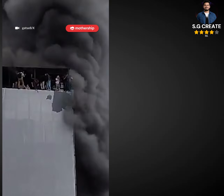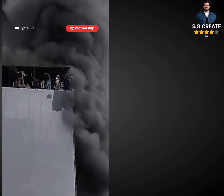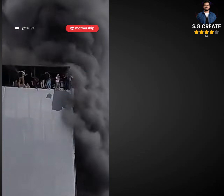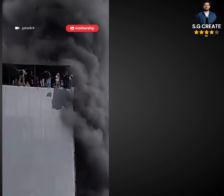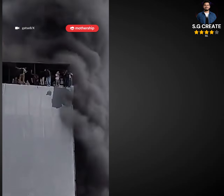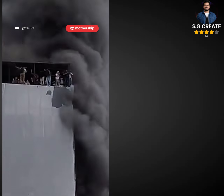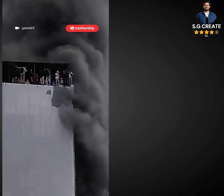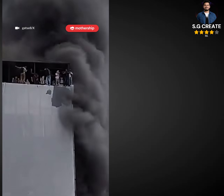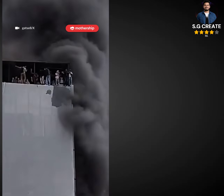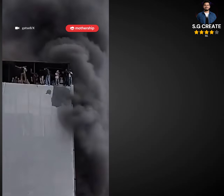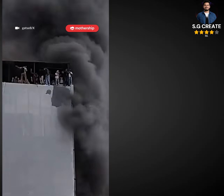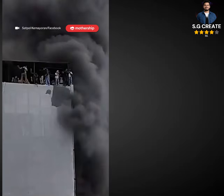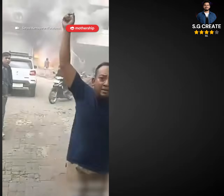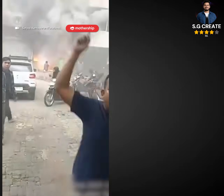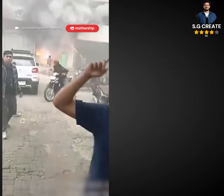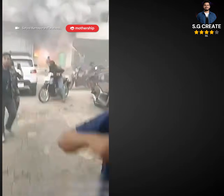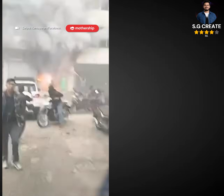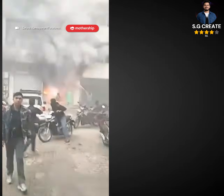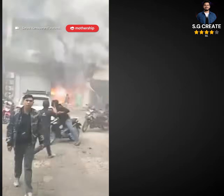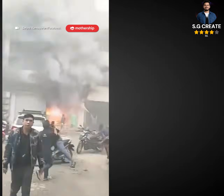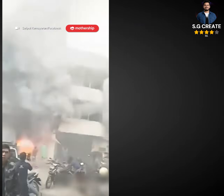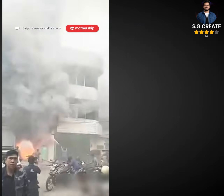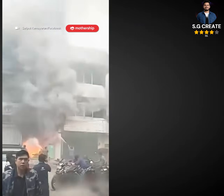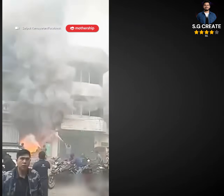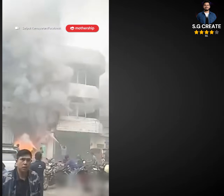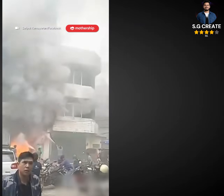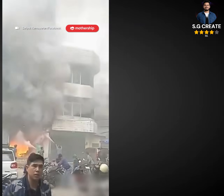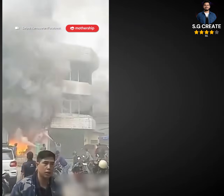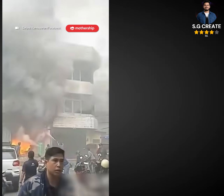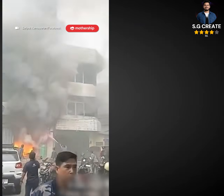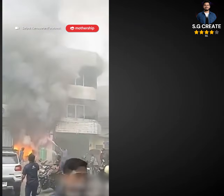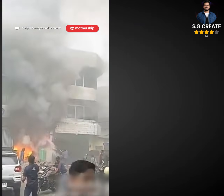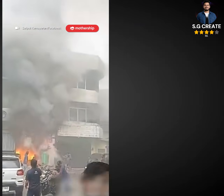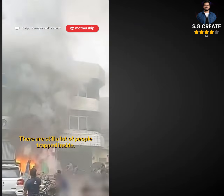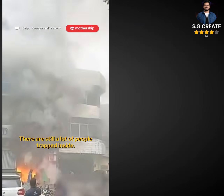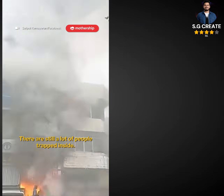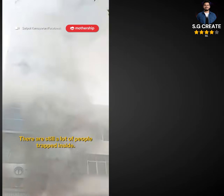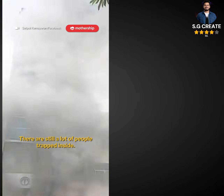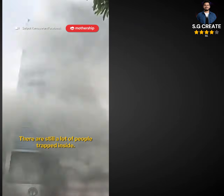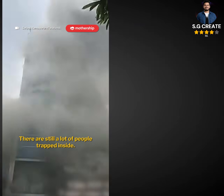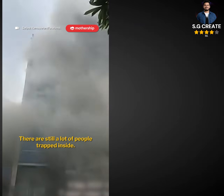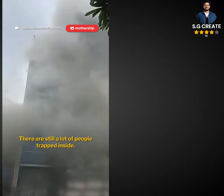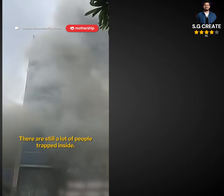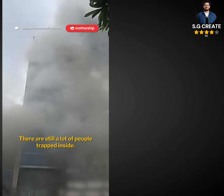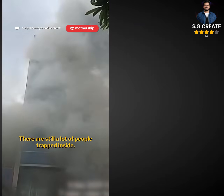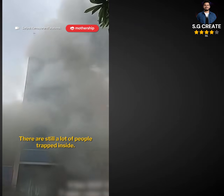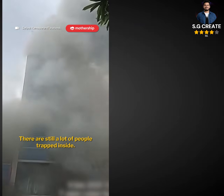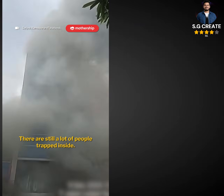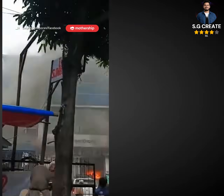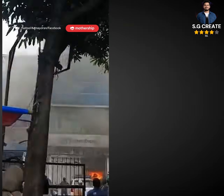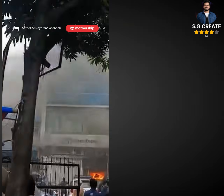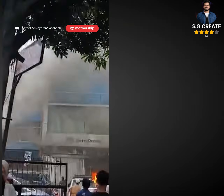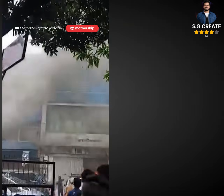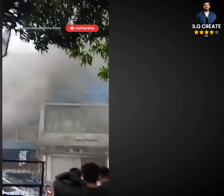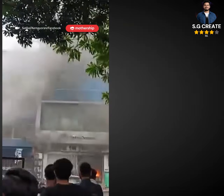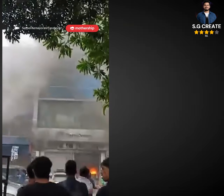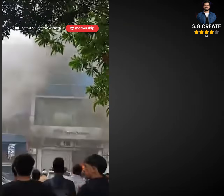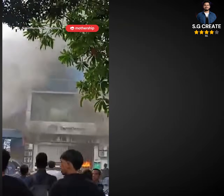dedicated, high-rating MCB/ELCB and avoid extension ports. Tighten loose screws inside appliance plugs to